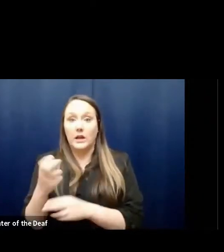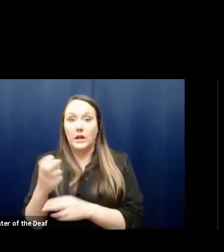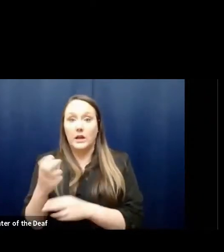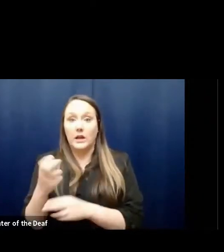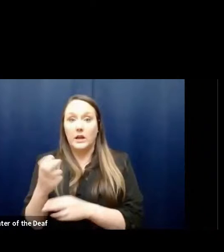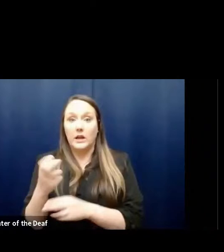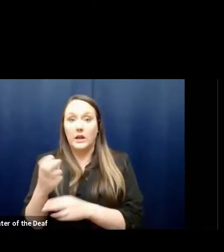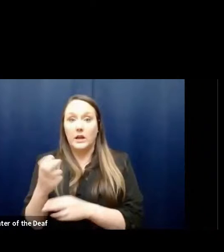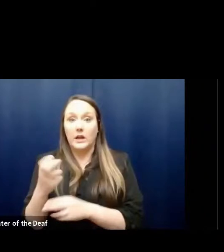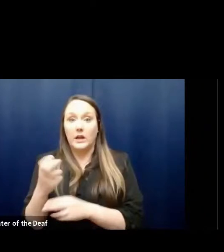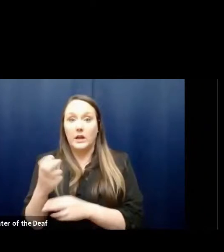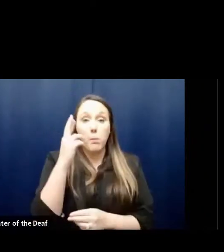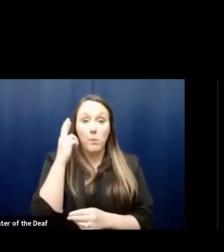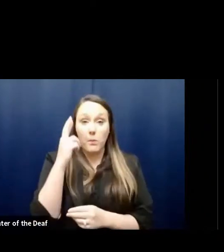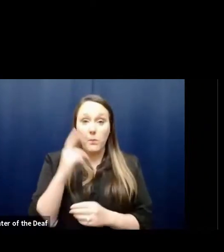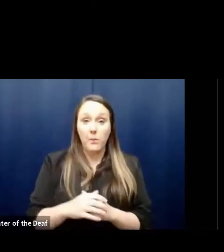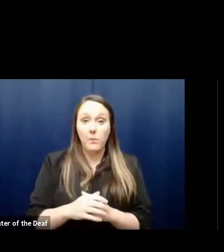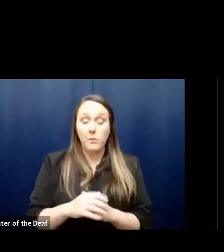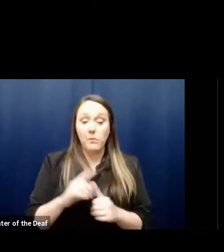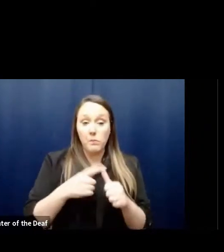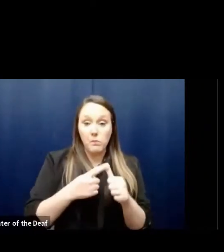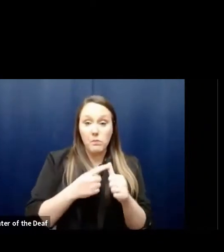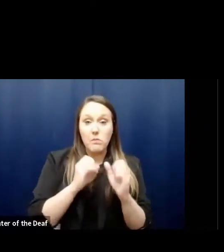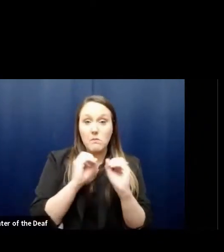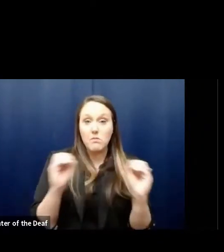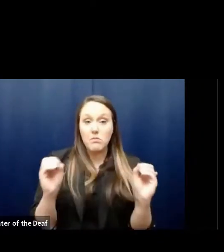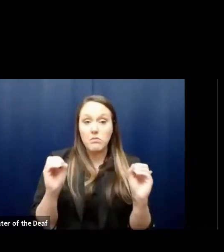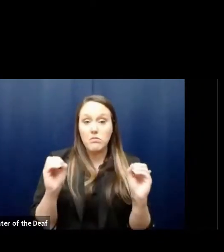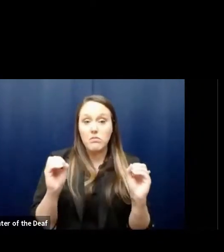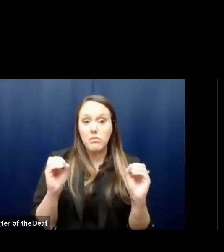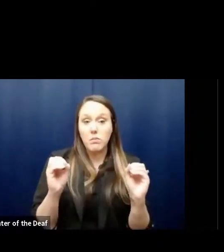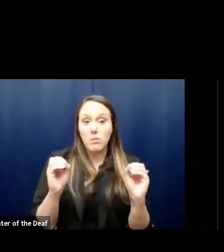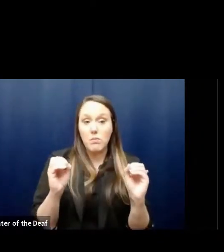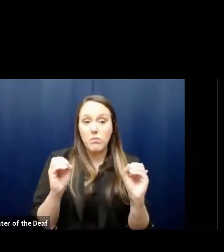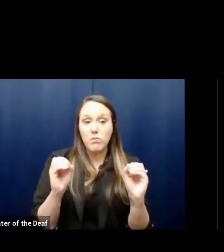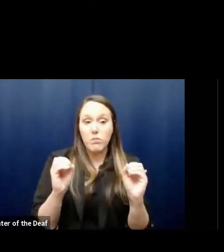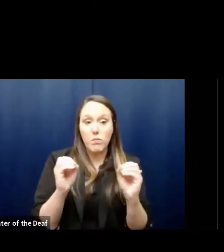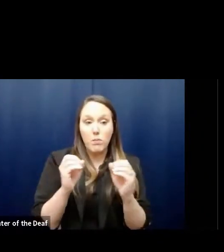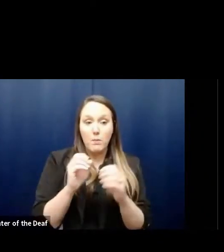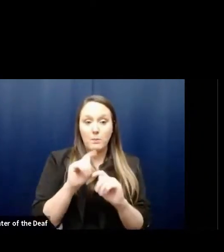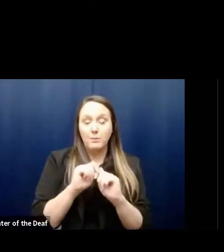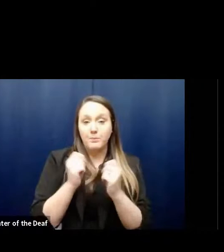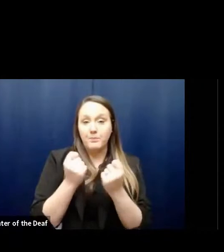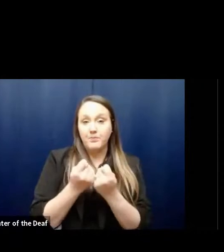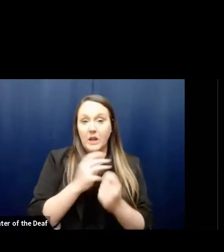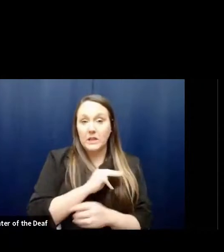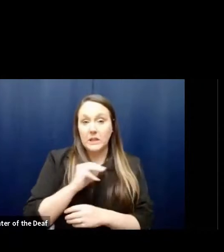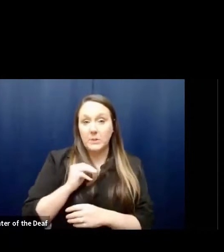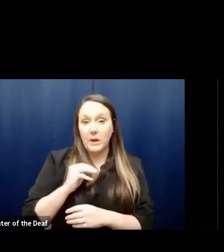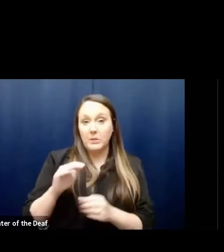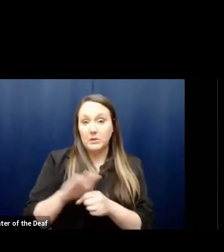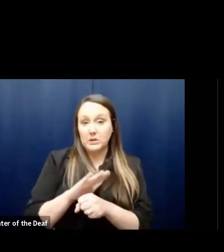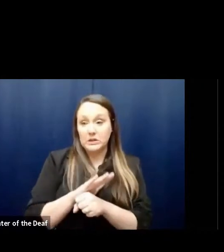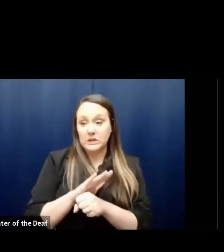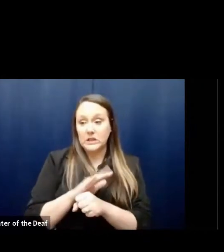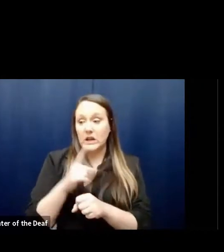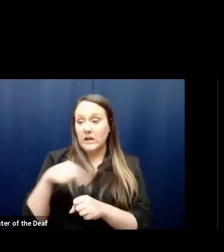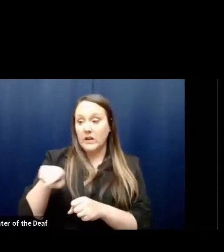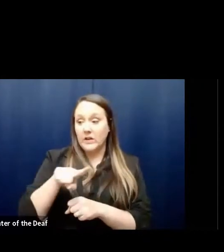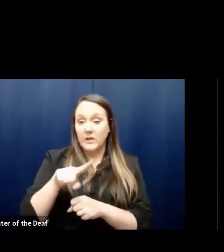this. First of all, we don't have an infinite number of team members who can surge up as quickly as the cases